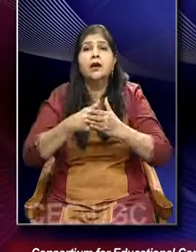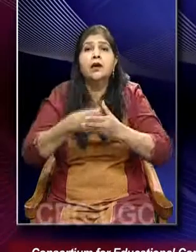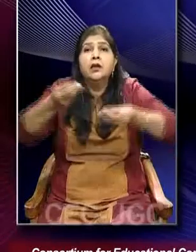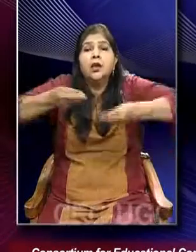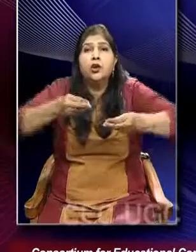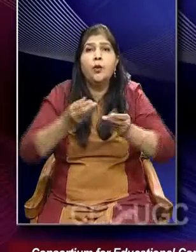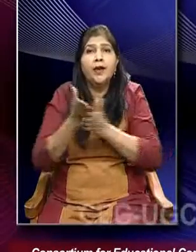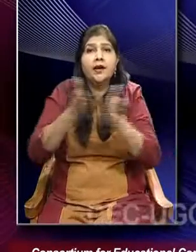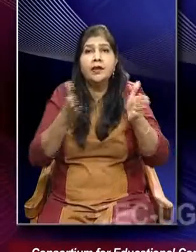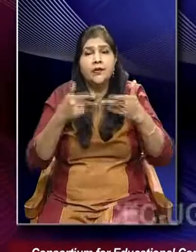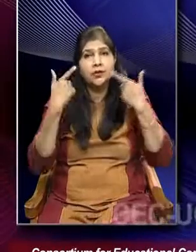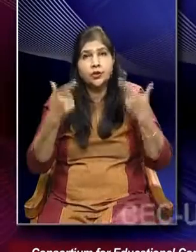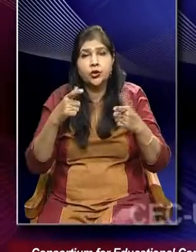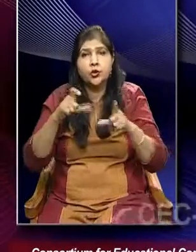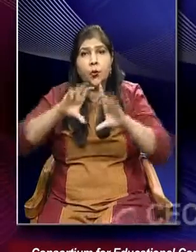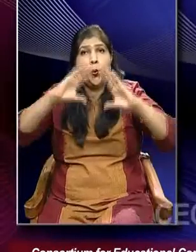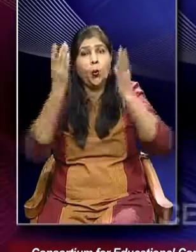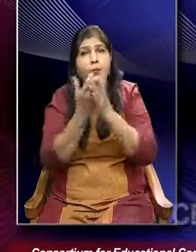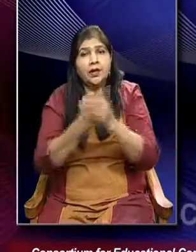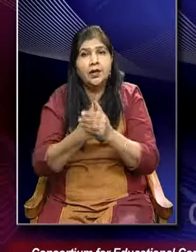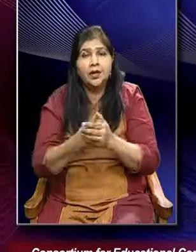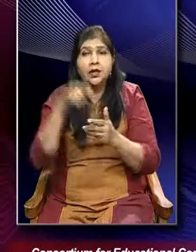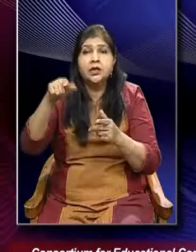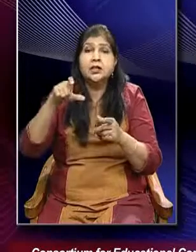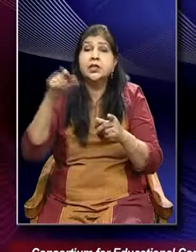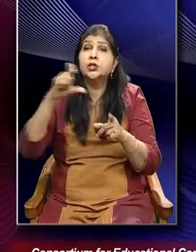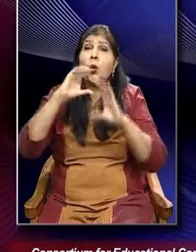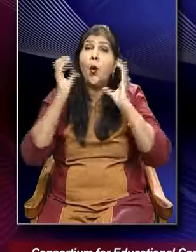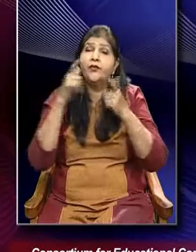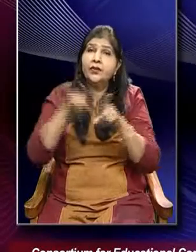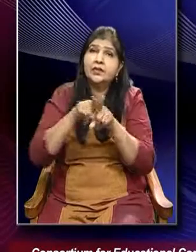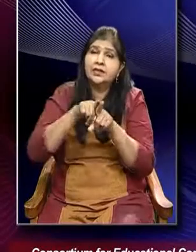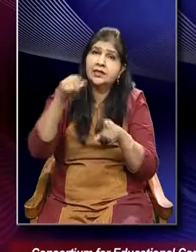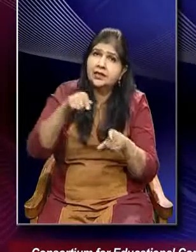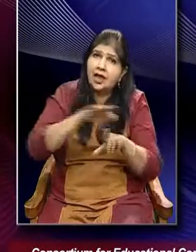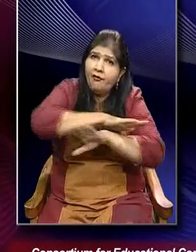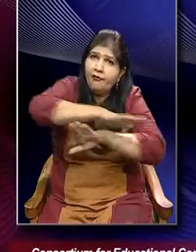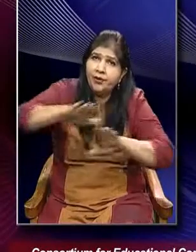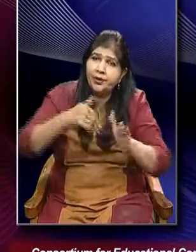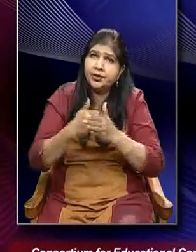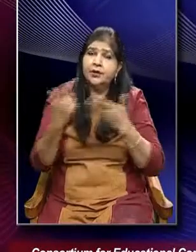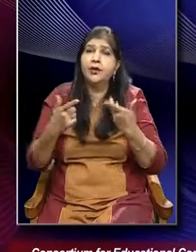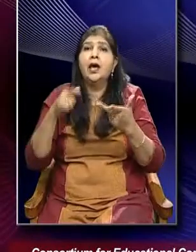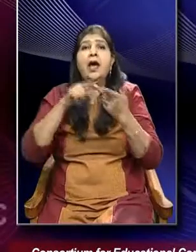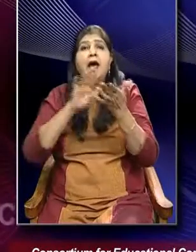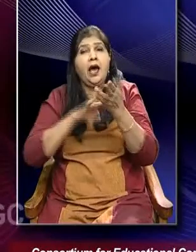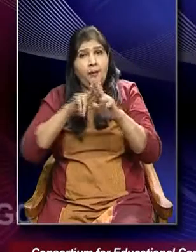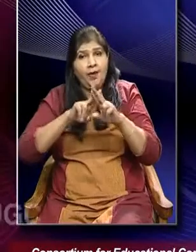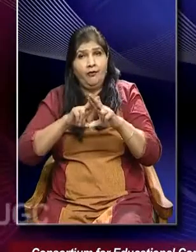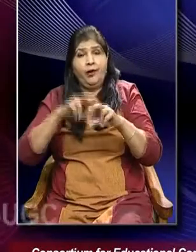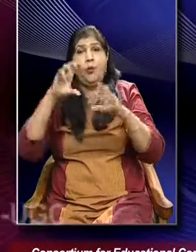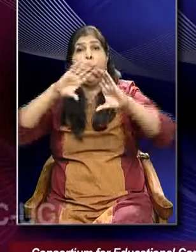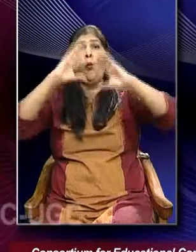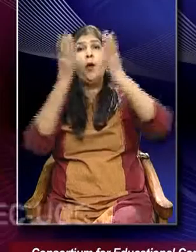of globalization, wherein the Bretton Woods Conference laid the foundations for IMF and the World